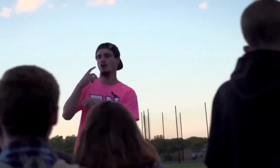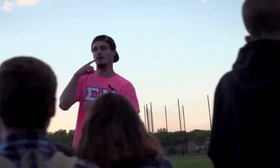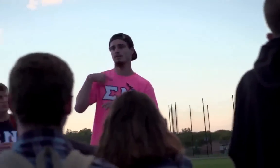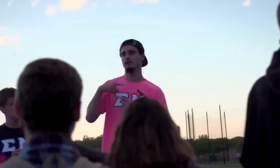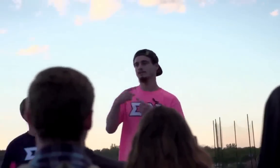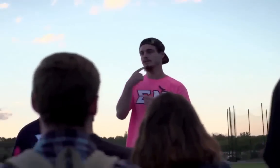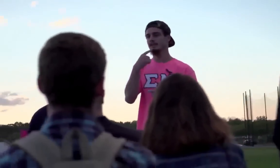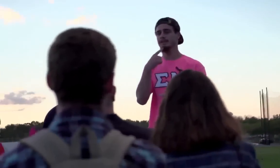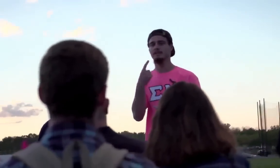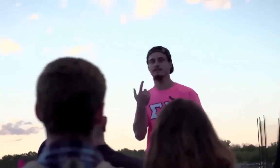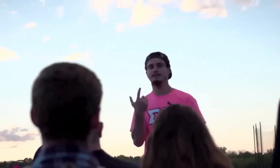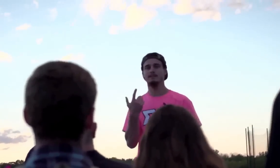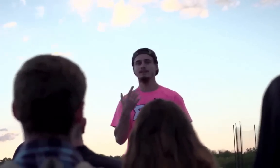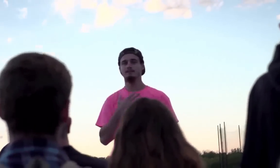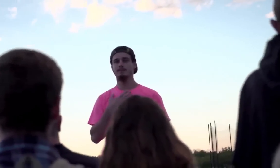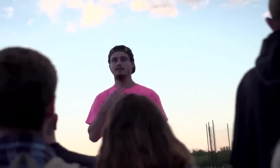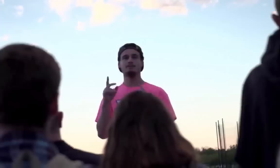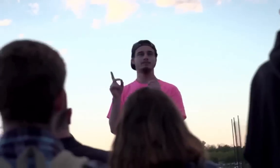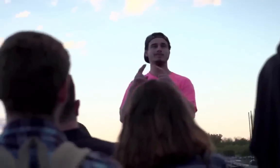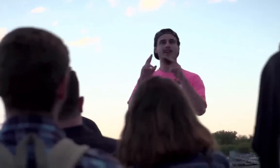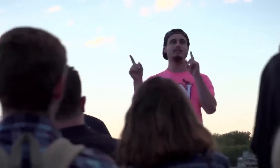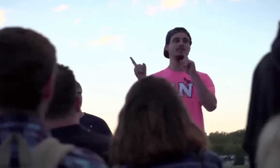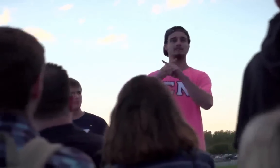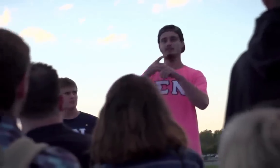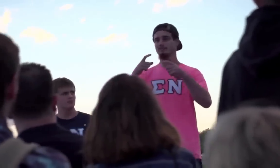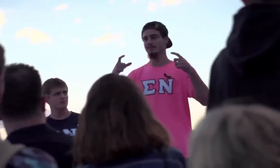Okay, this was really hard for me to say.